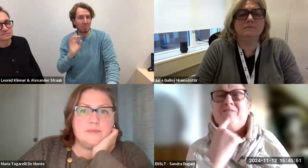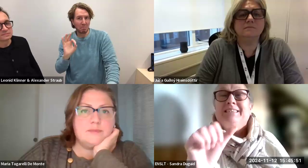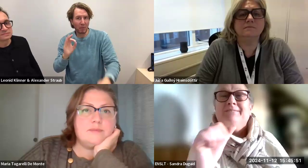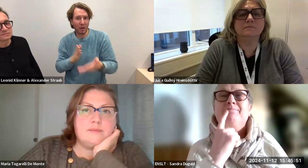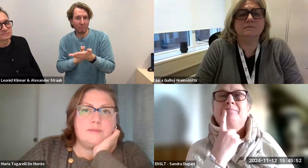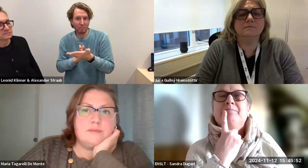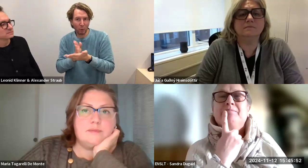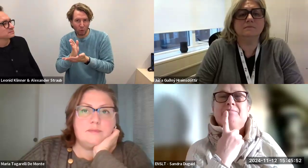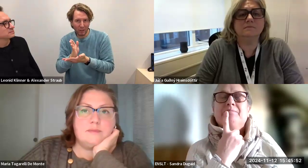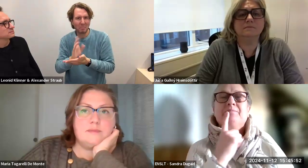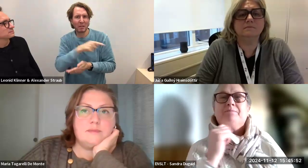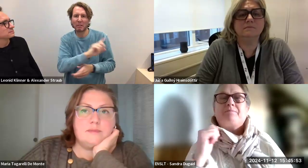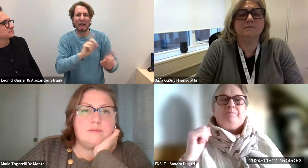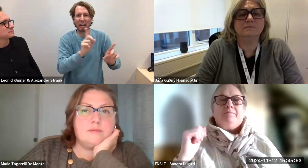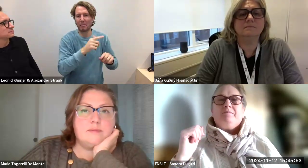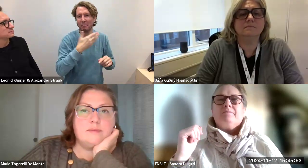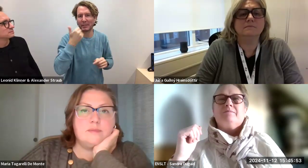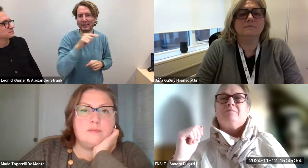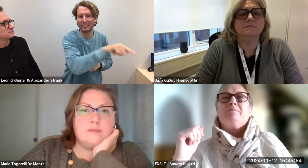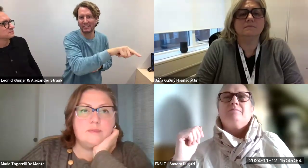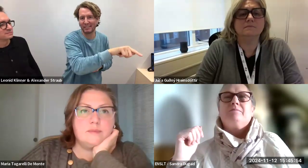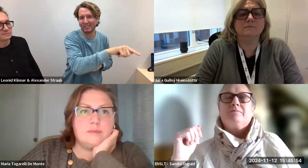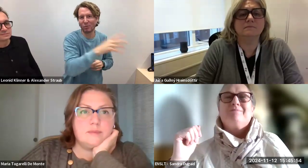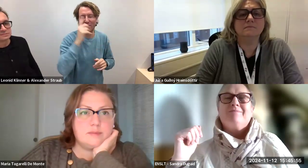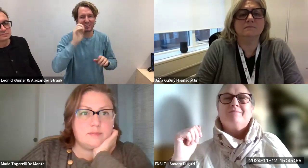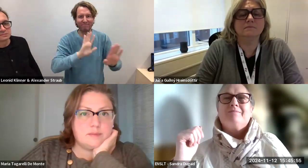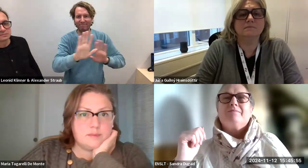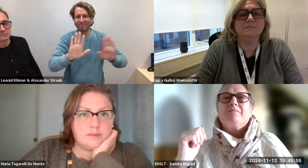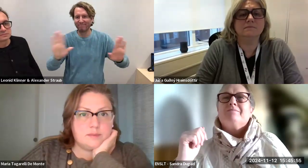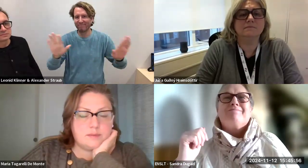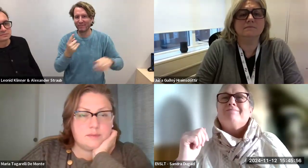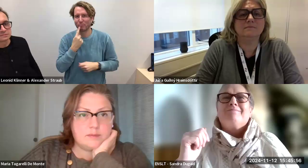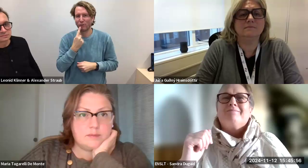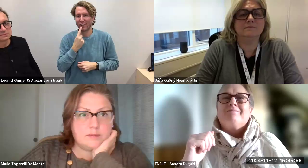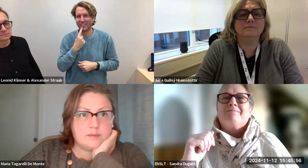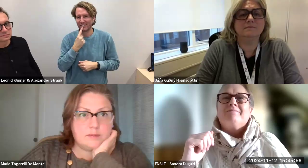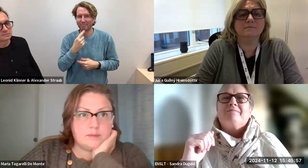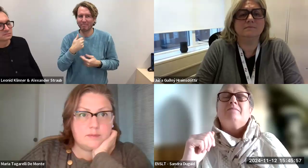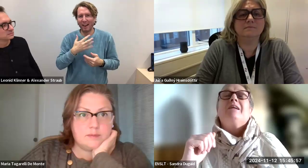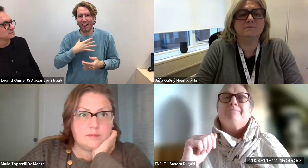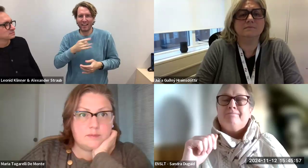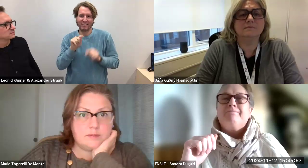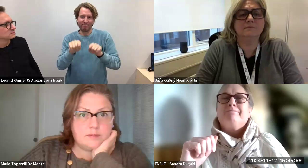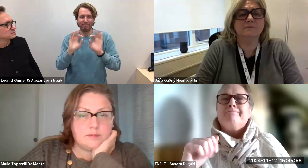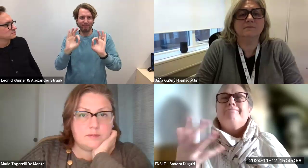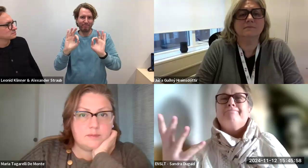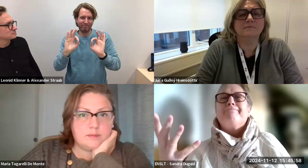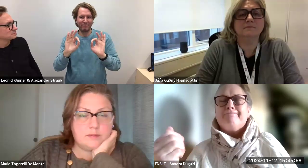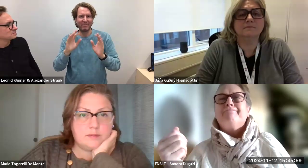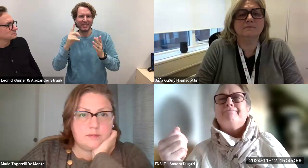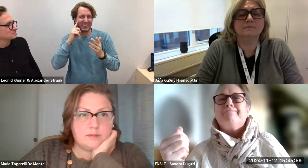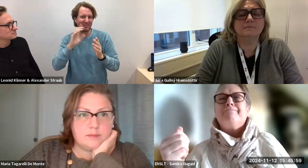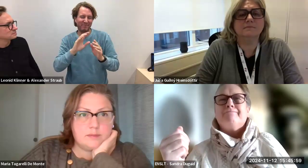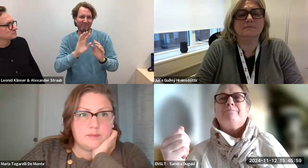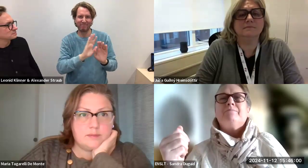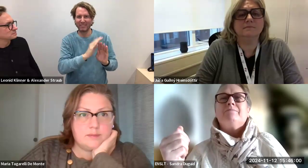So I think different people will have different preferences. Like we like Moodle here, but obviously we've had